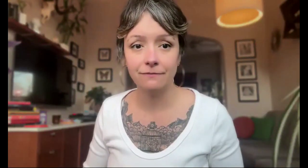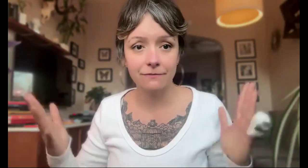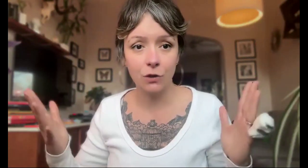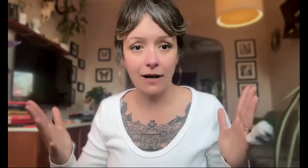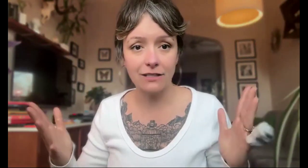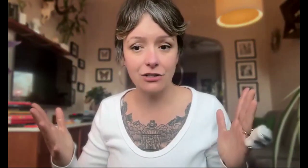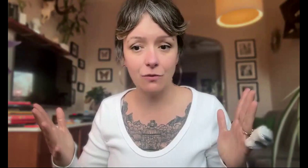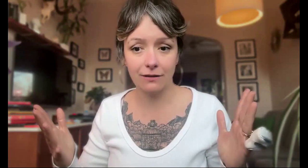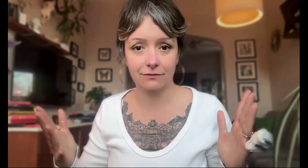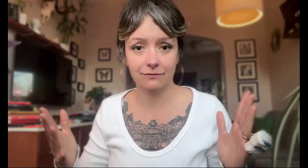They're walking to the door.